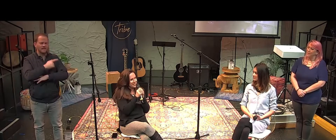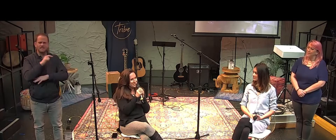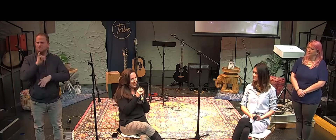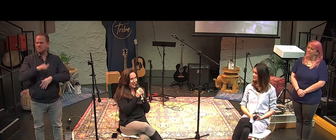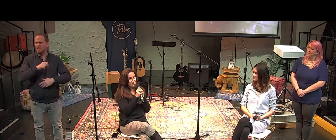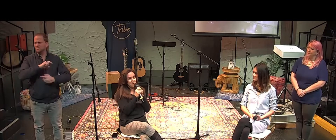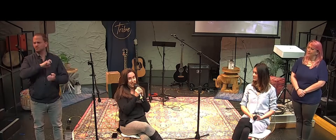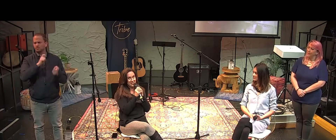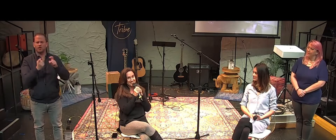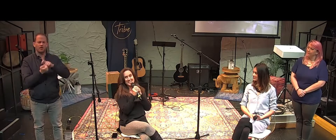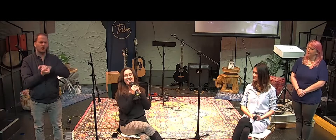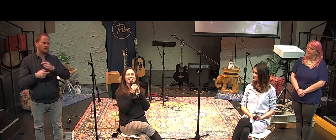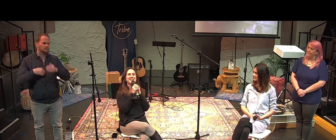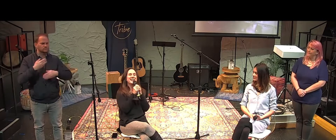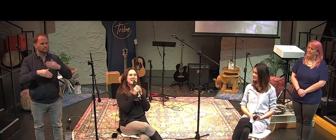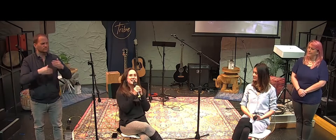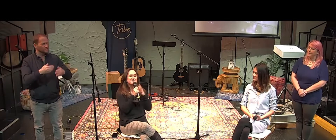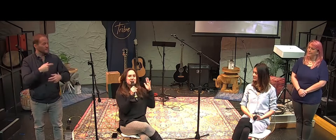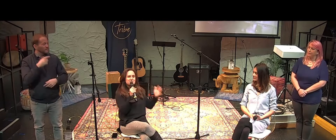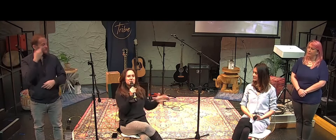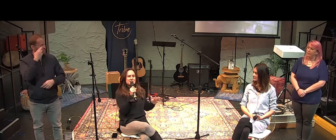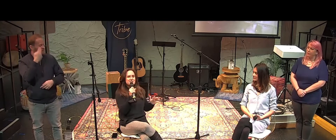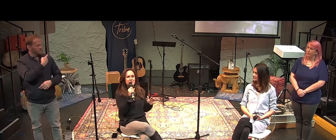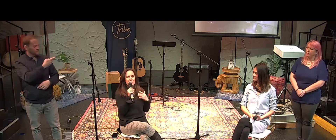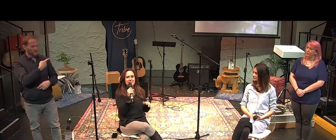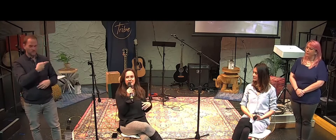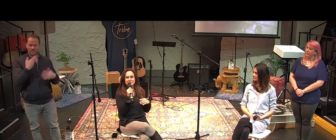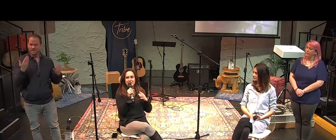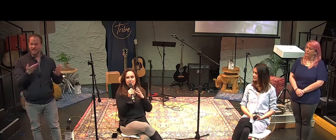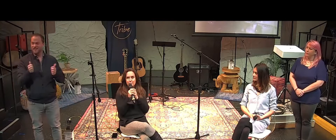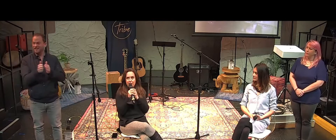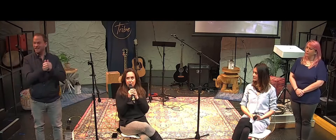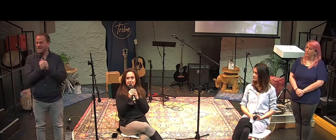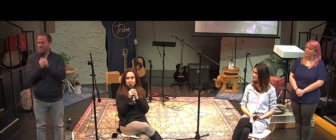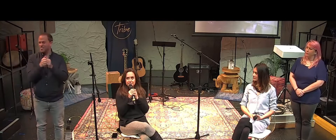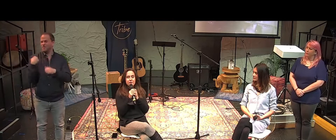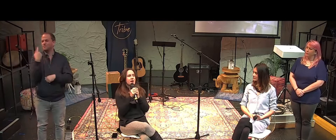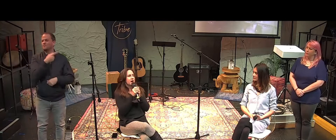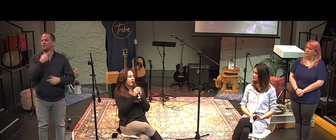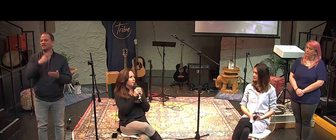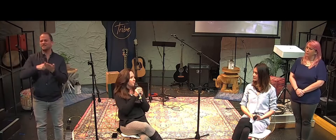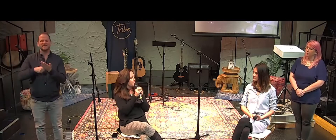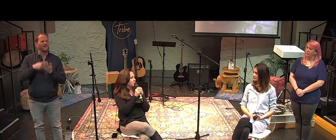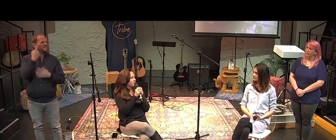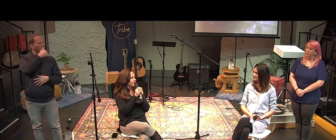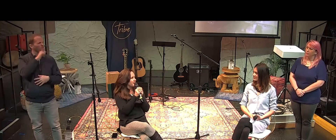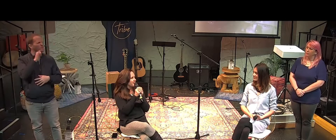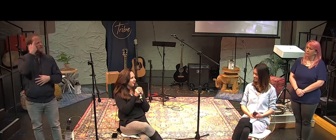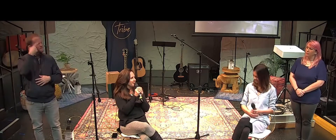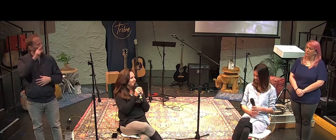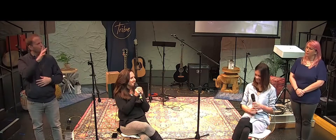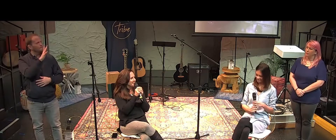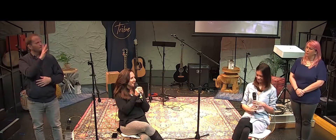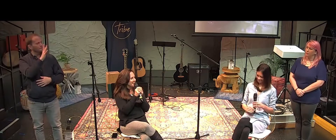reason Rachel and I are both out here together is because we're gonna talk about what that looks like for moms.